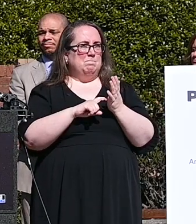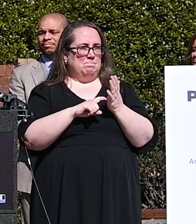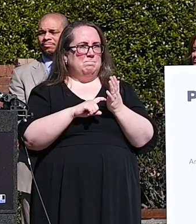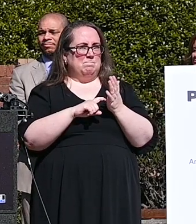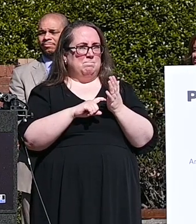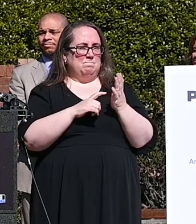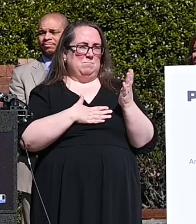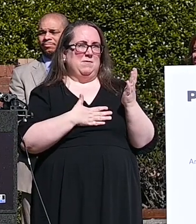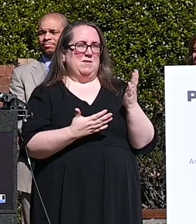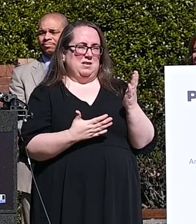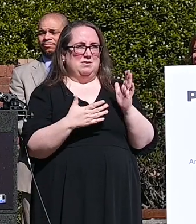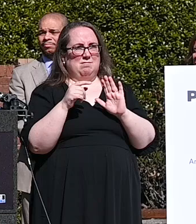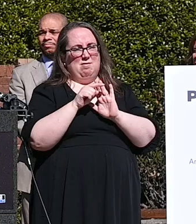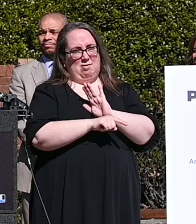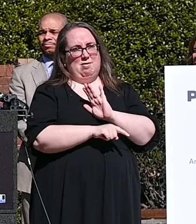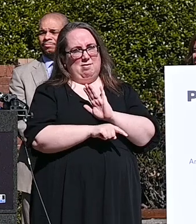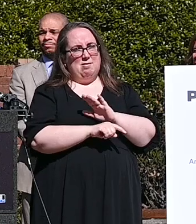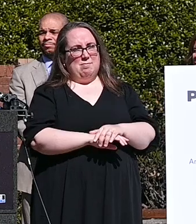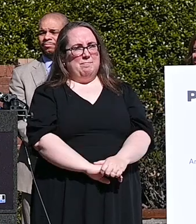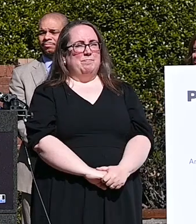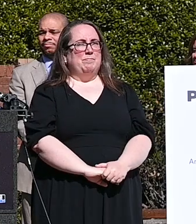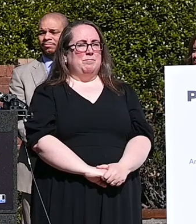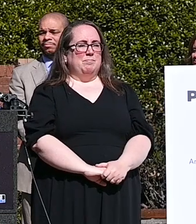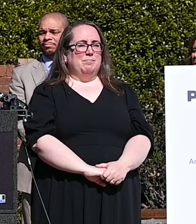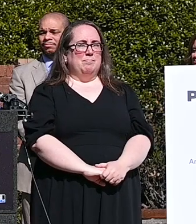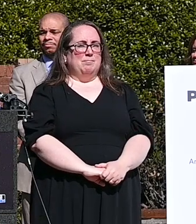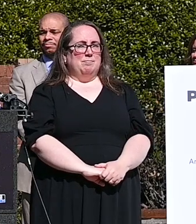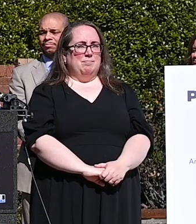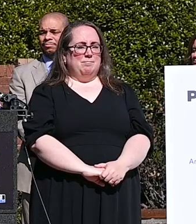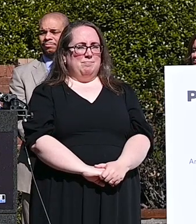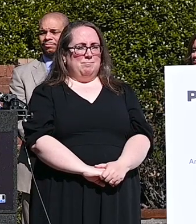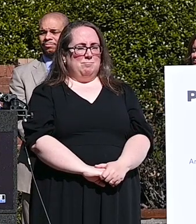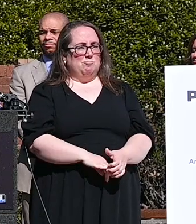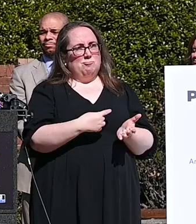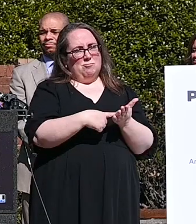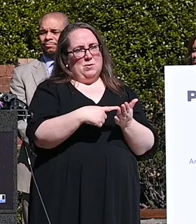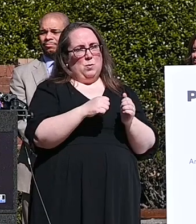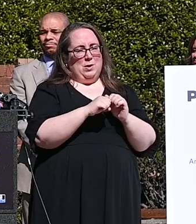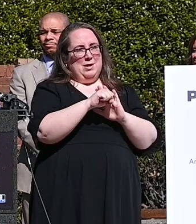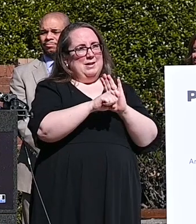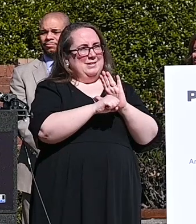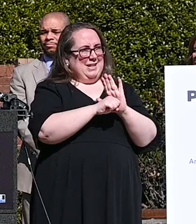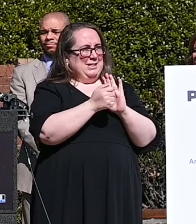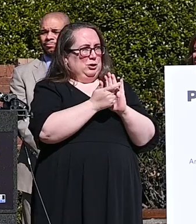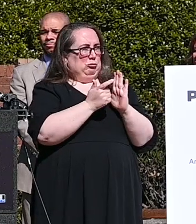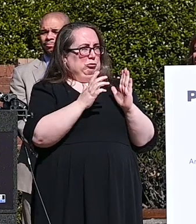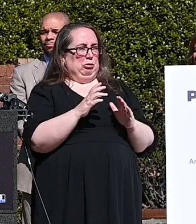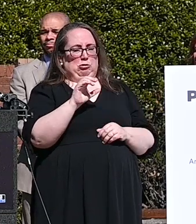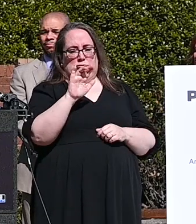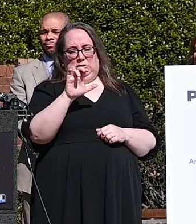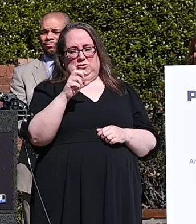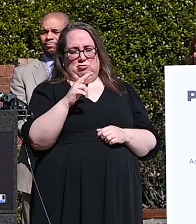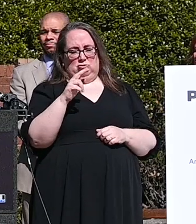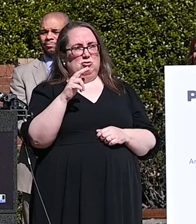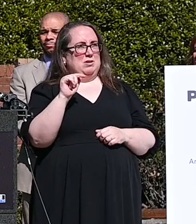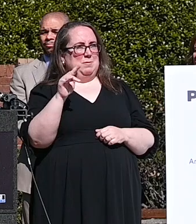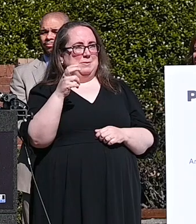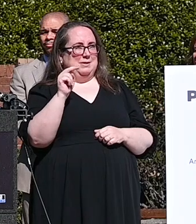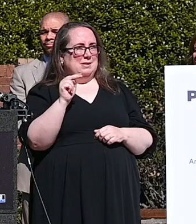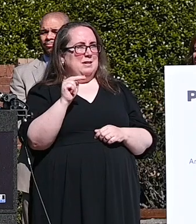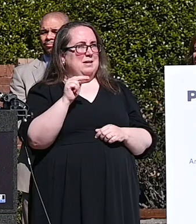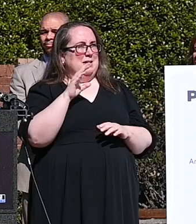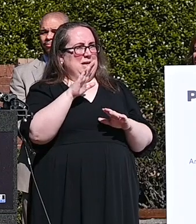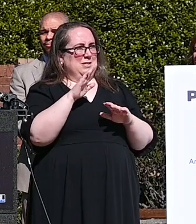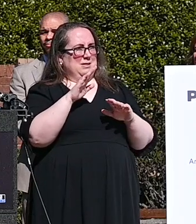and confessed to her murder. In consultation with State's Attorney Rich Gibson, Davis's immunity was